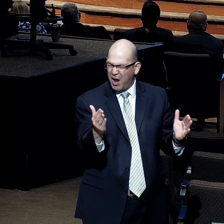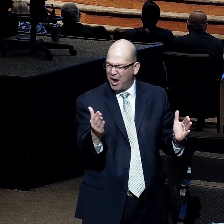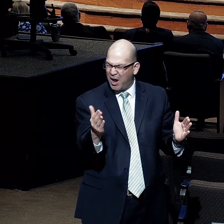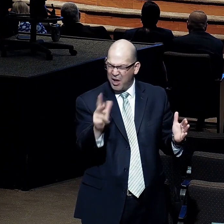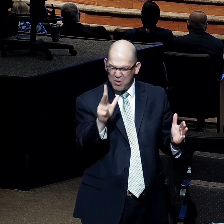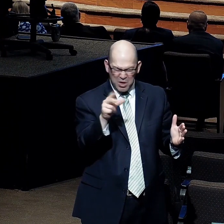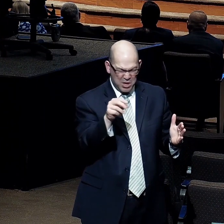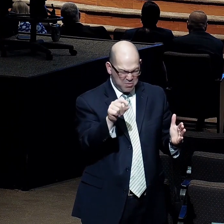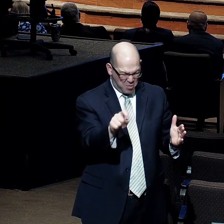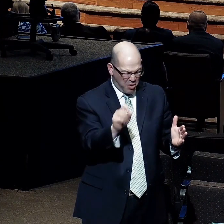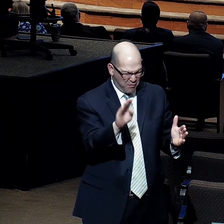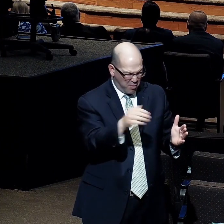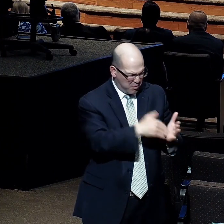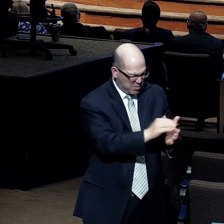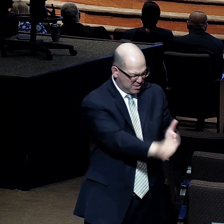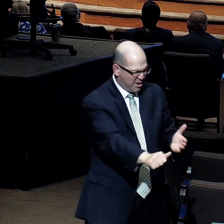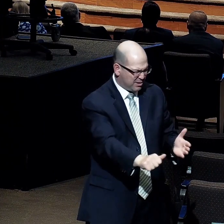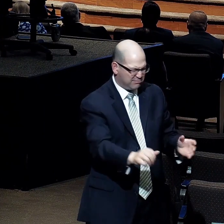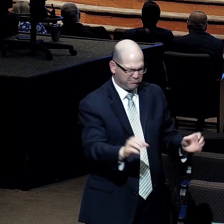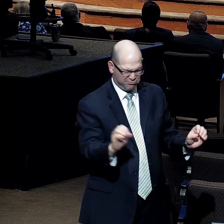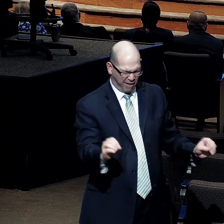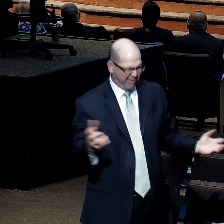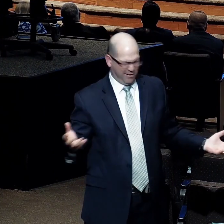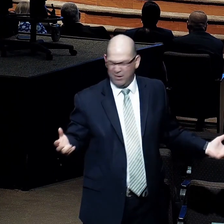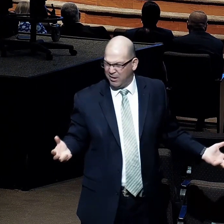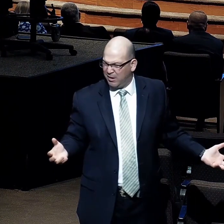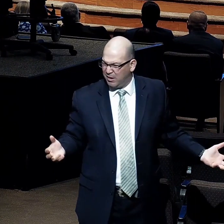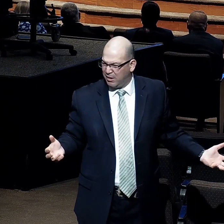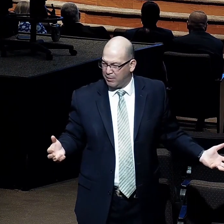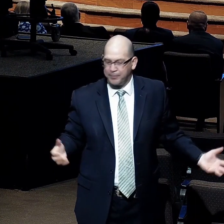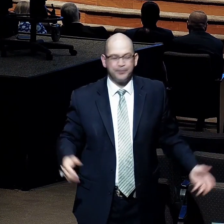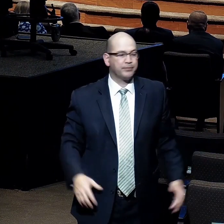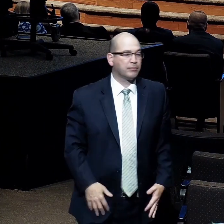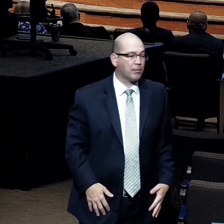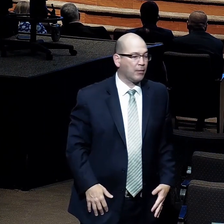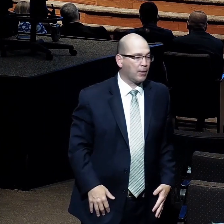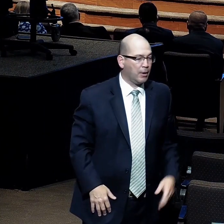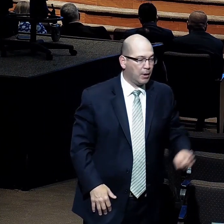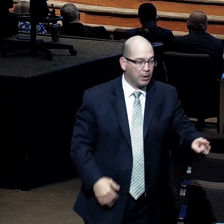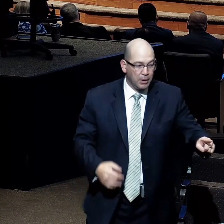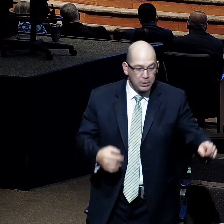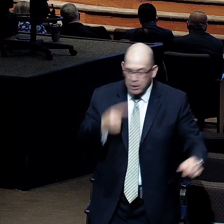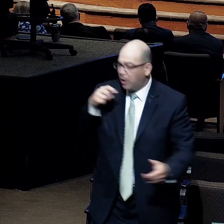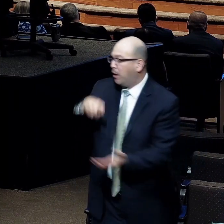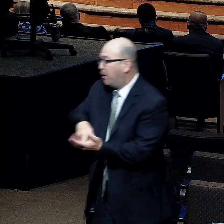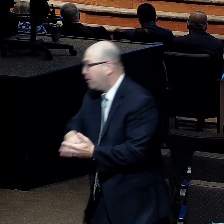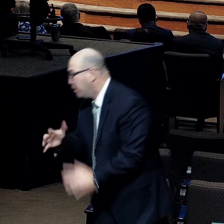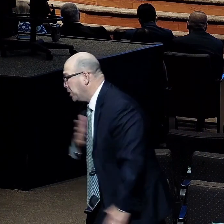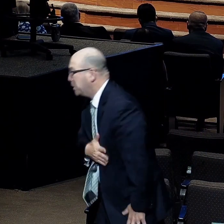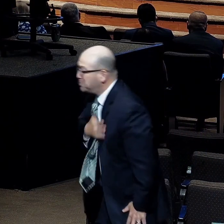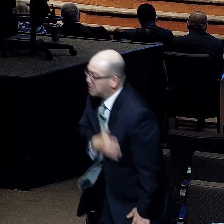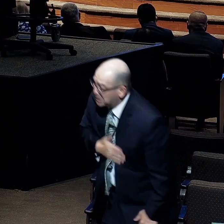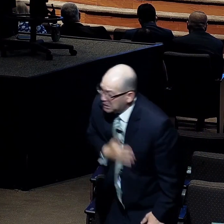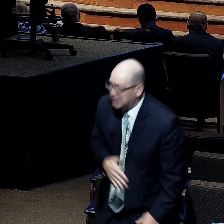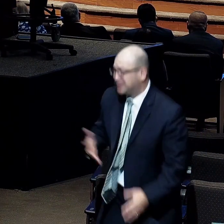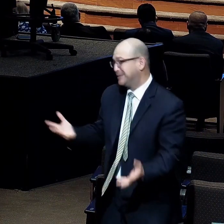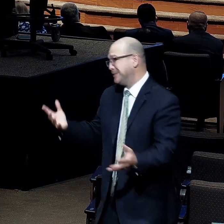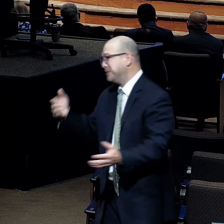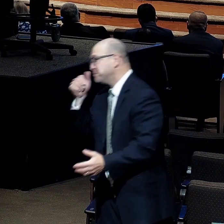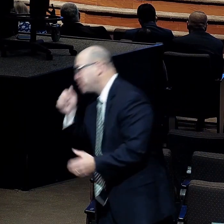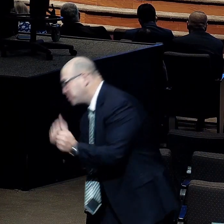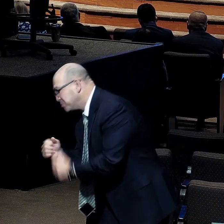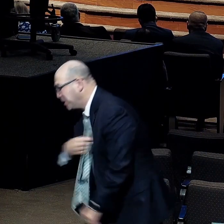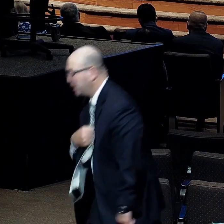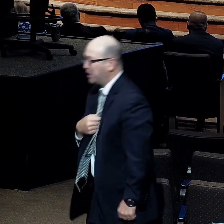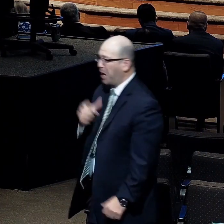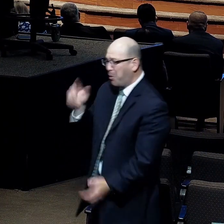billion, that is practically nothing. Verse 29, "And his fellow servant fell down at his feet and besought him, saying, Have patience with me, and I will